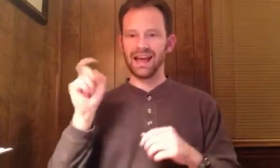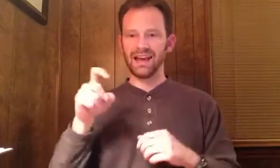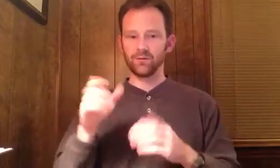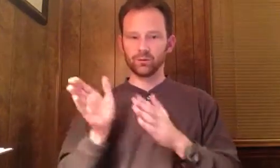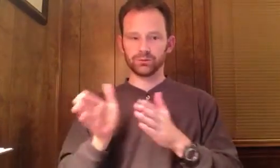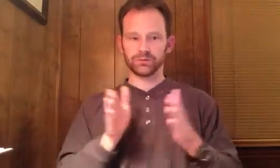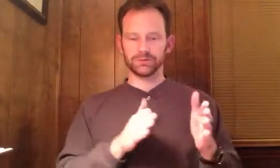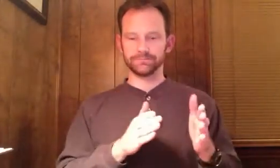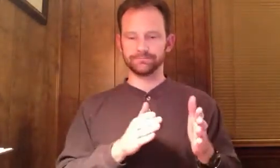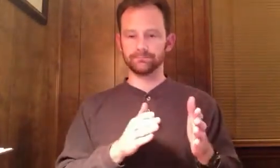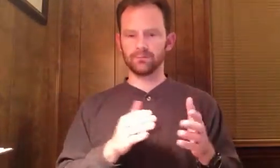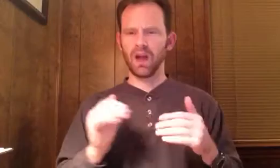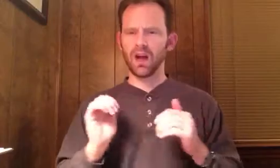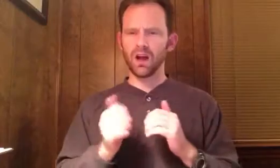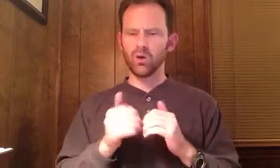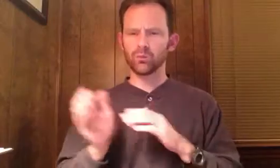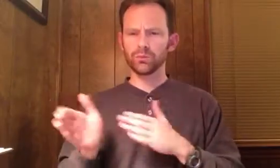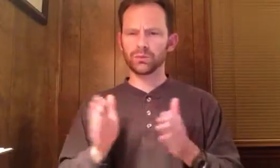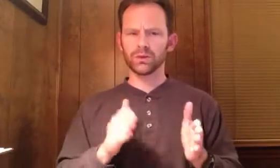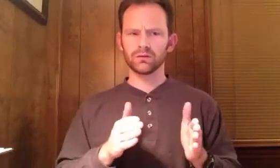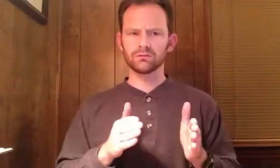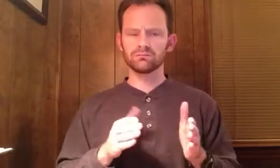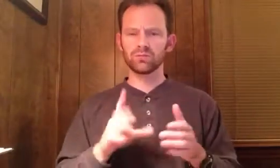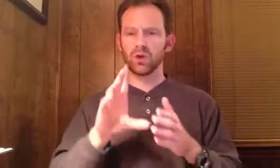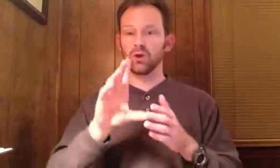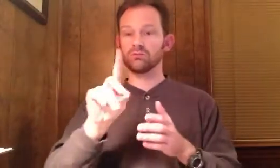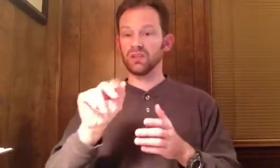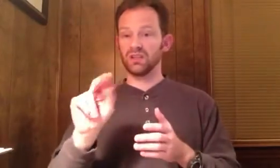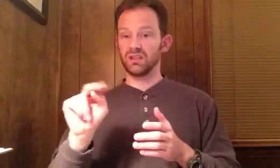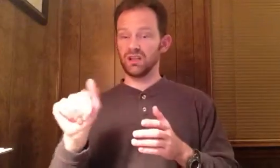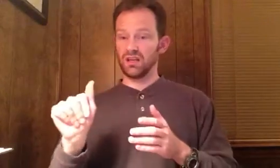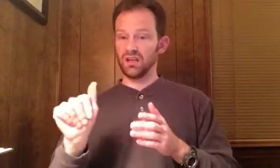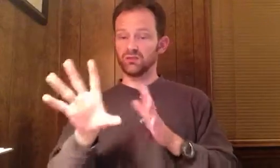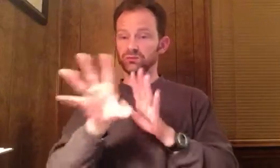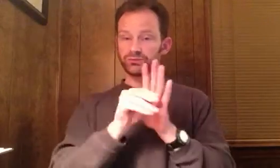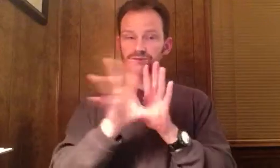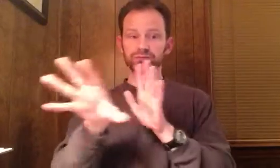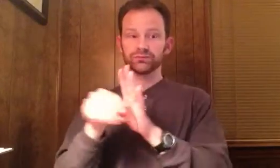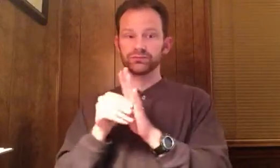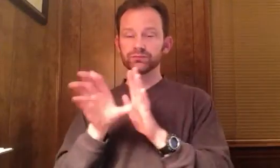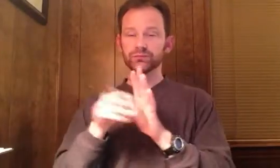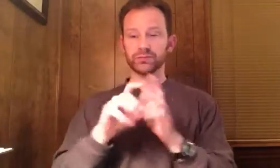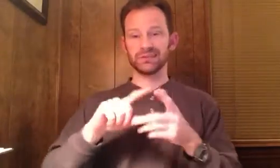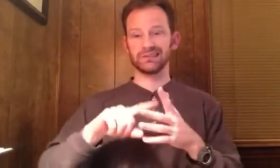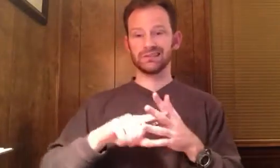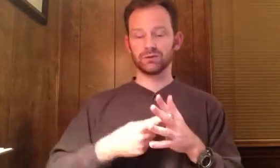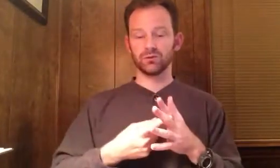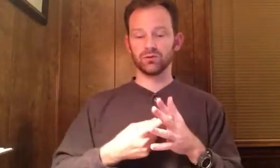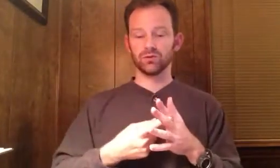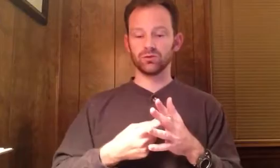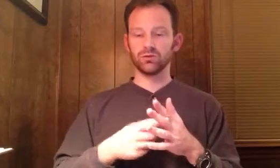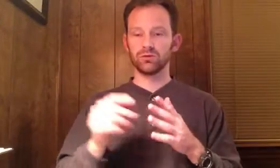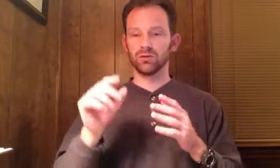duplicate DNA. It needs to get certain pieces in the right position. And generally, it prepares the cell for the